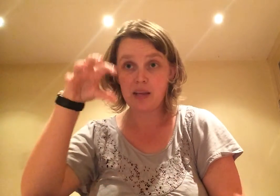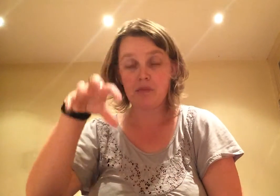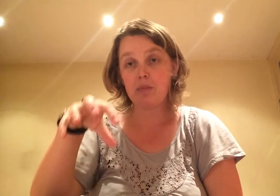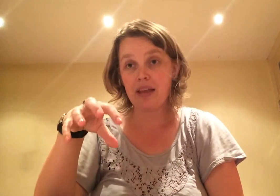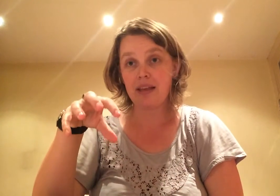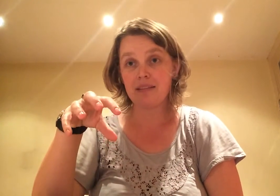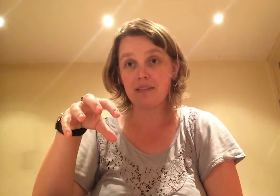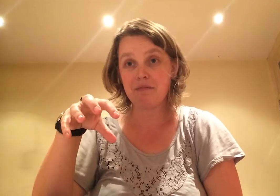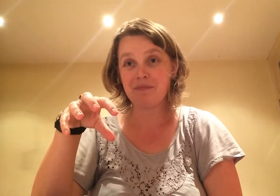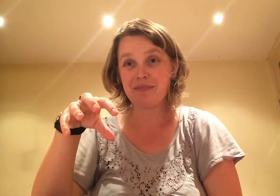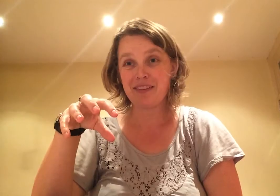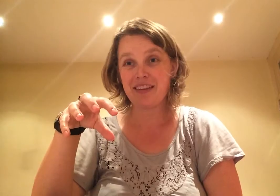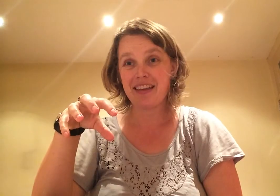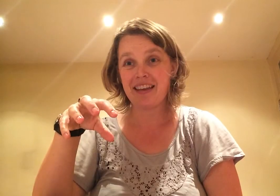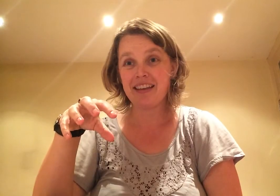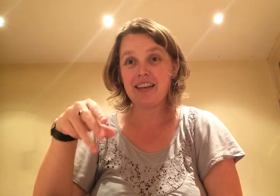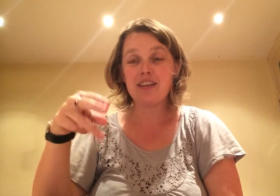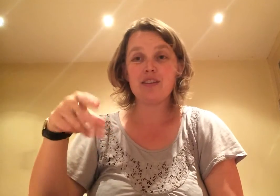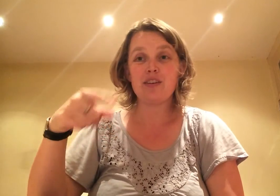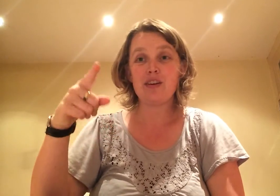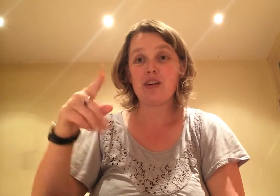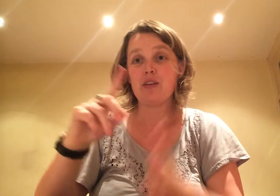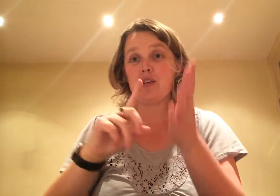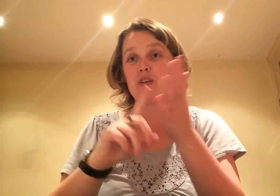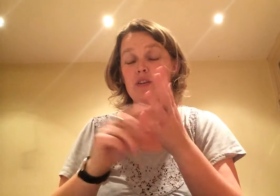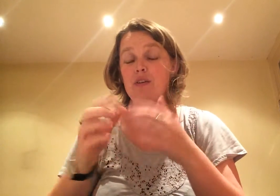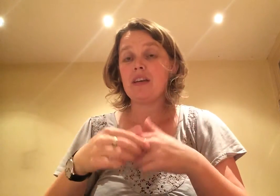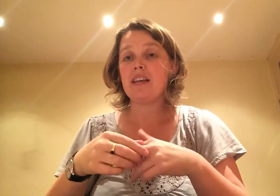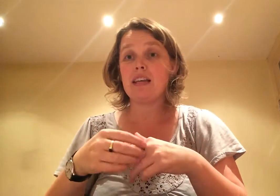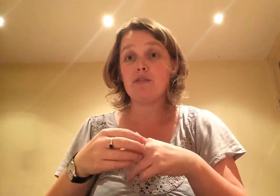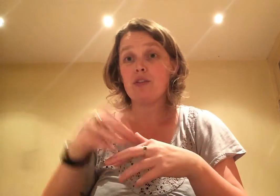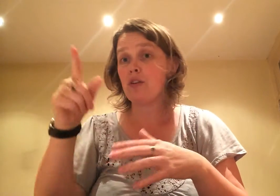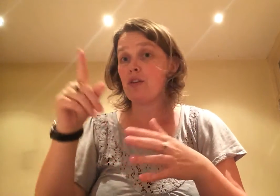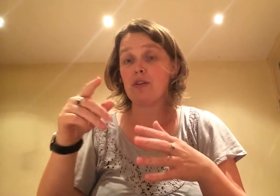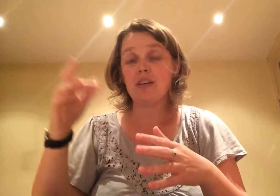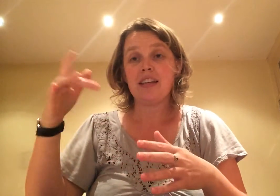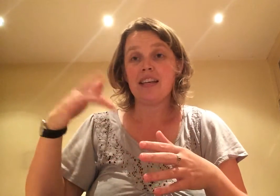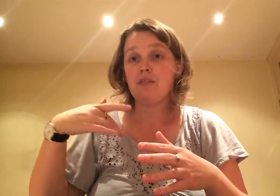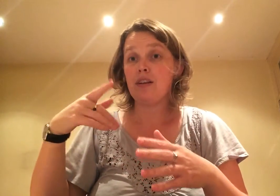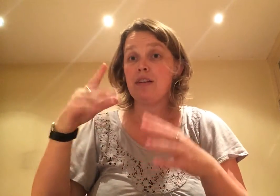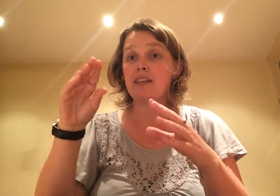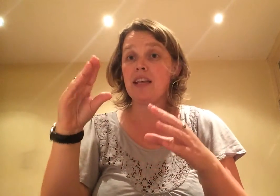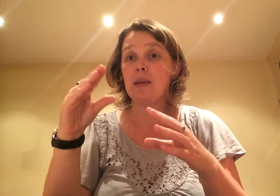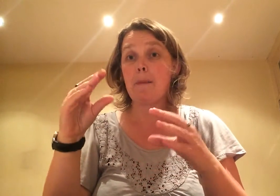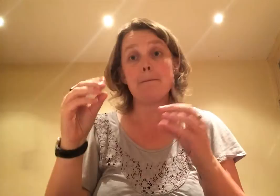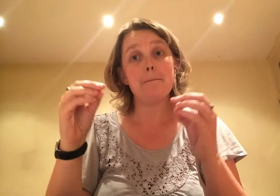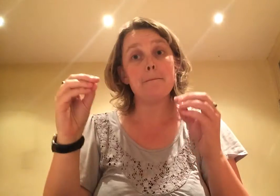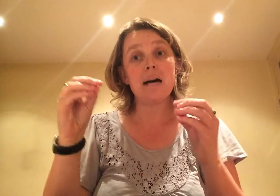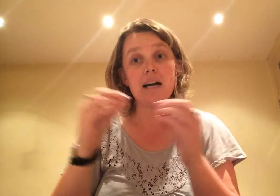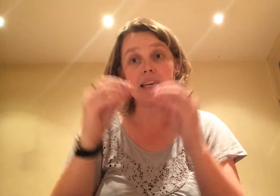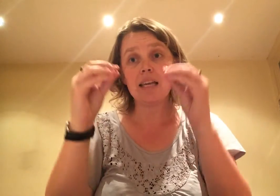of the place. Okay. So you know, if you lived in Barking, you